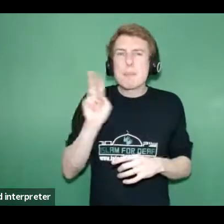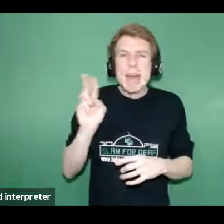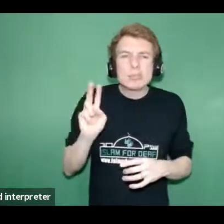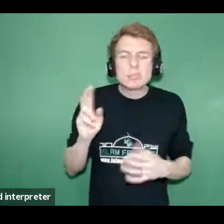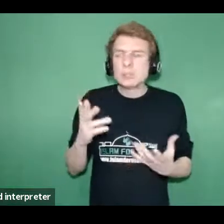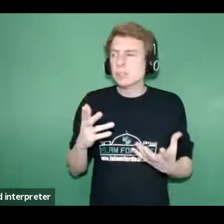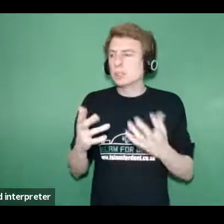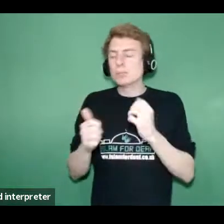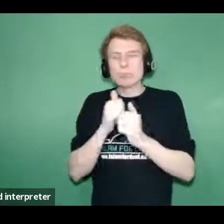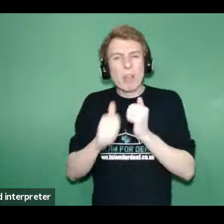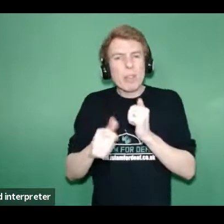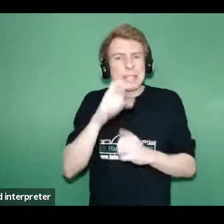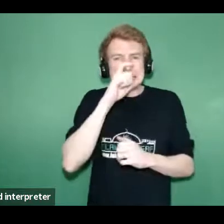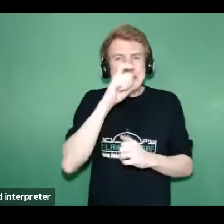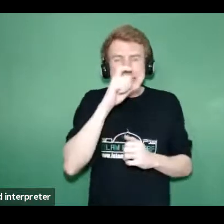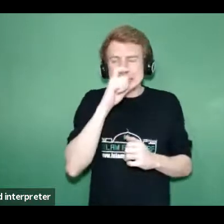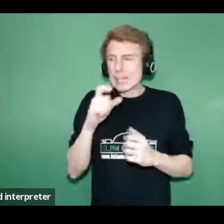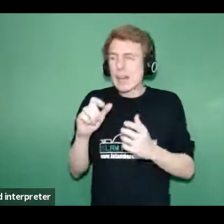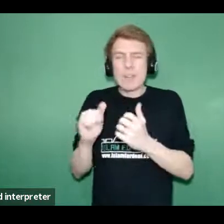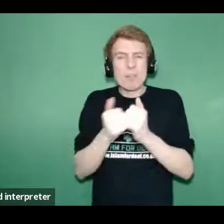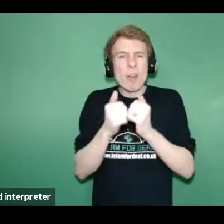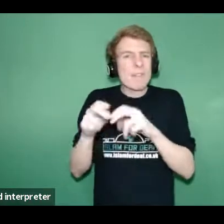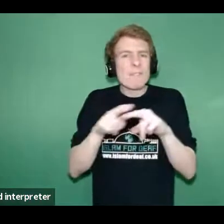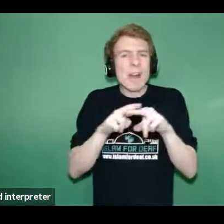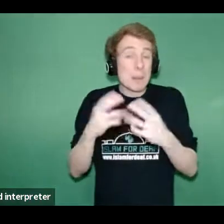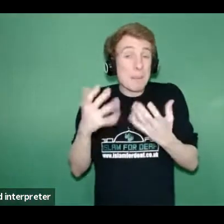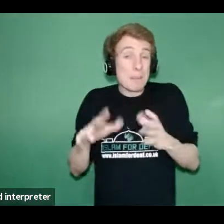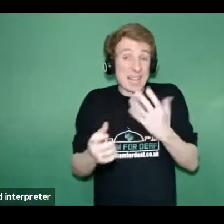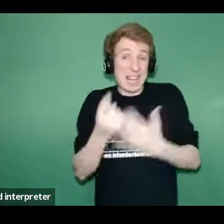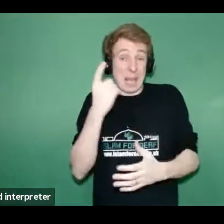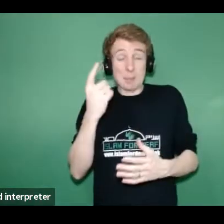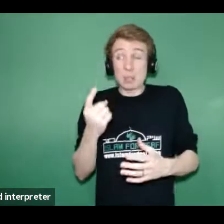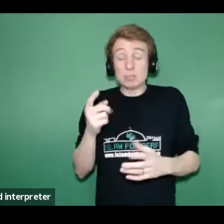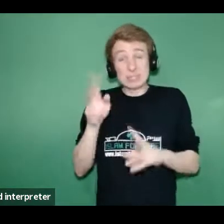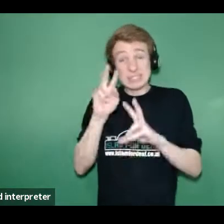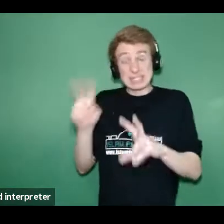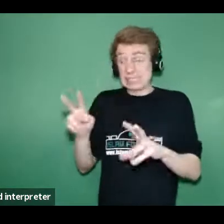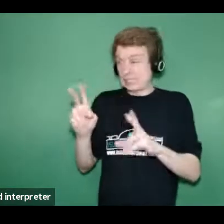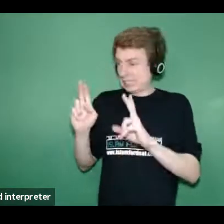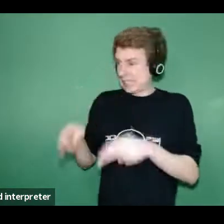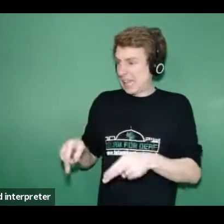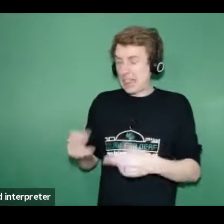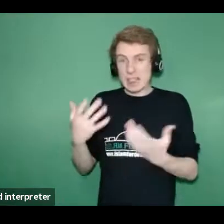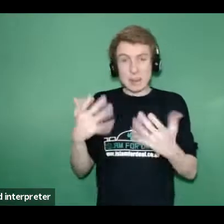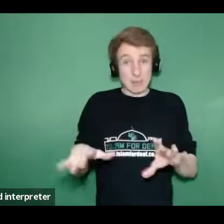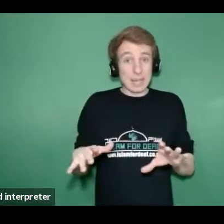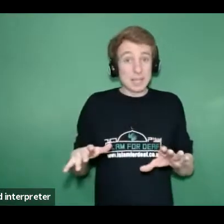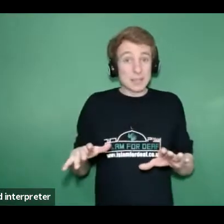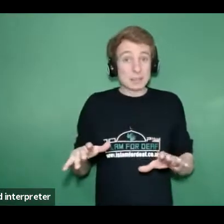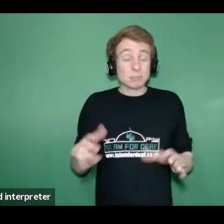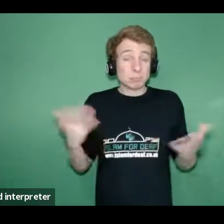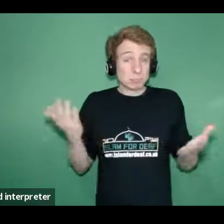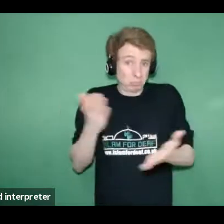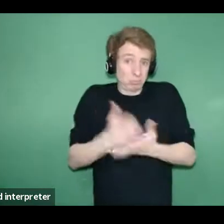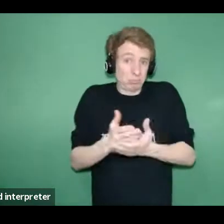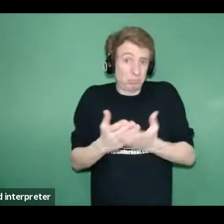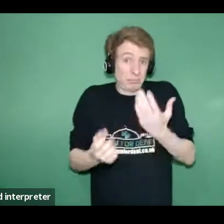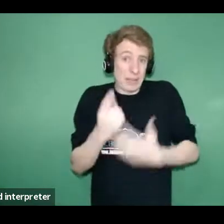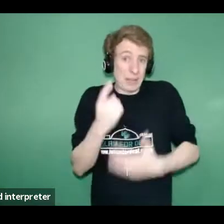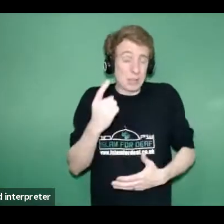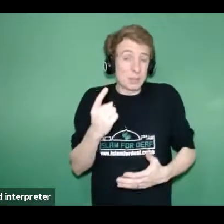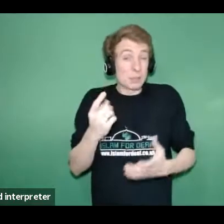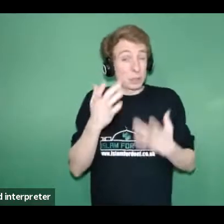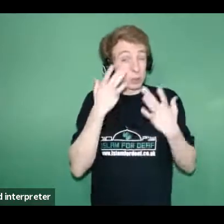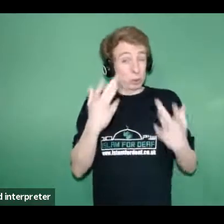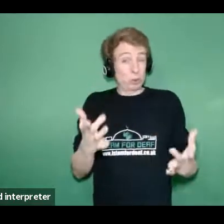or someone. We've all lost someone close to us. So this is evidence, and it shows to us that we will return to our Lord, and it